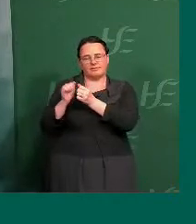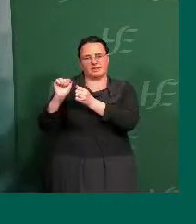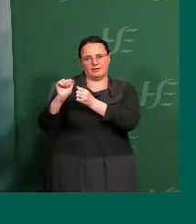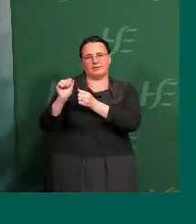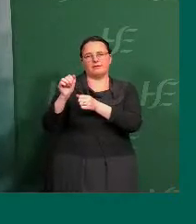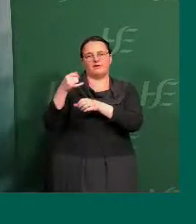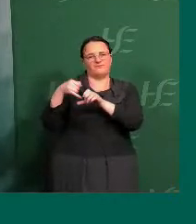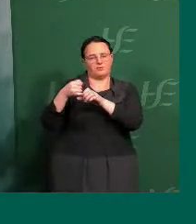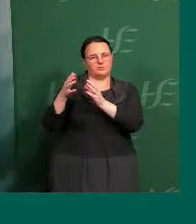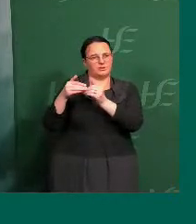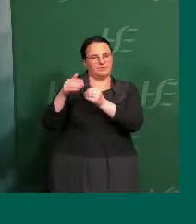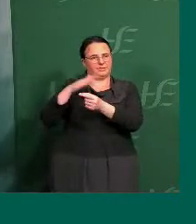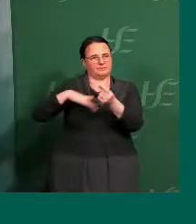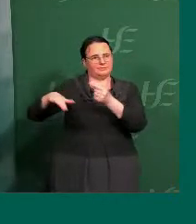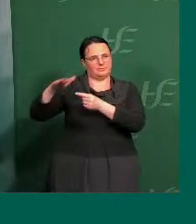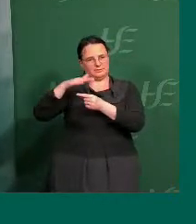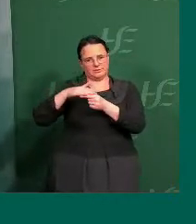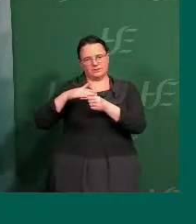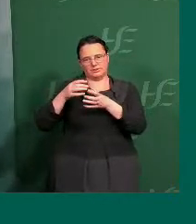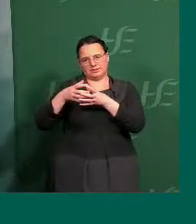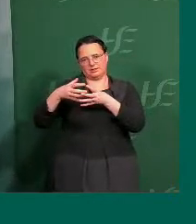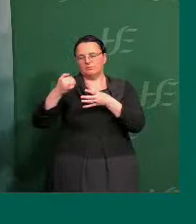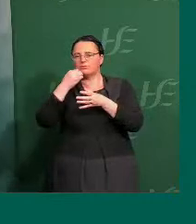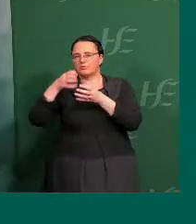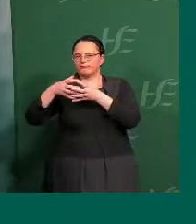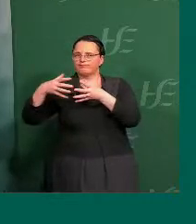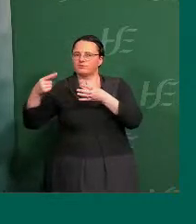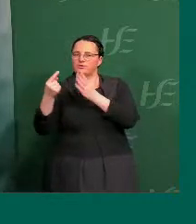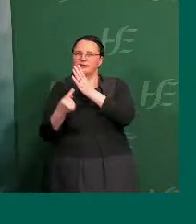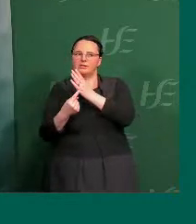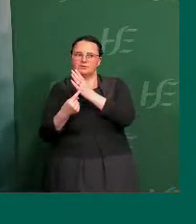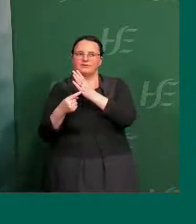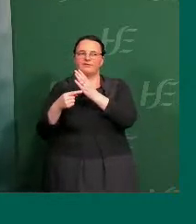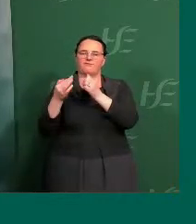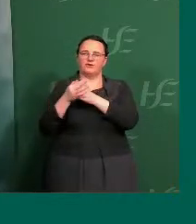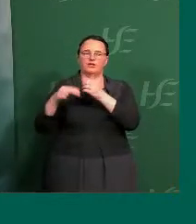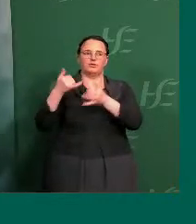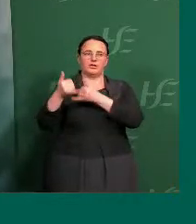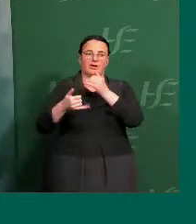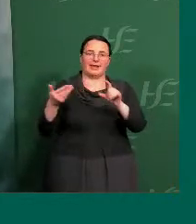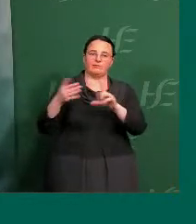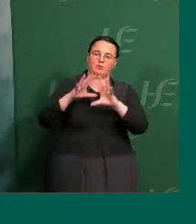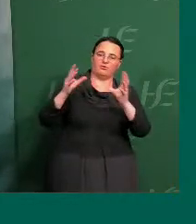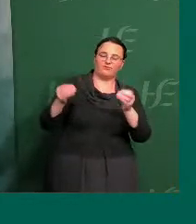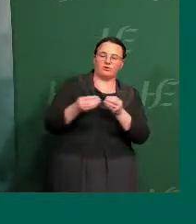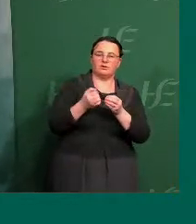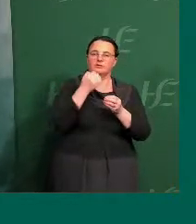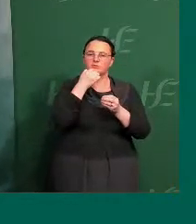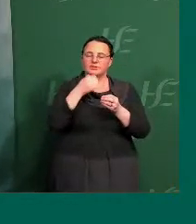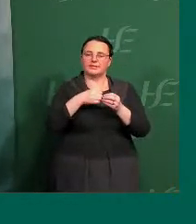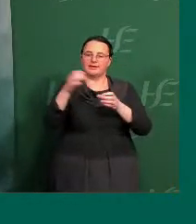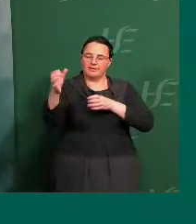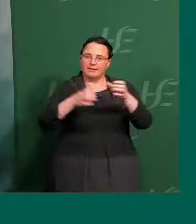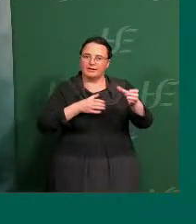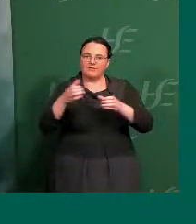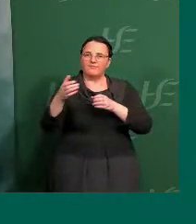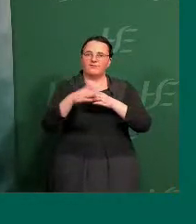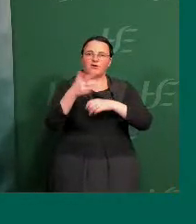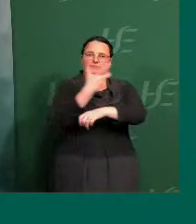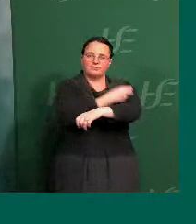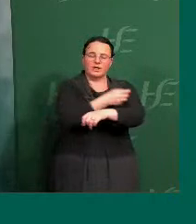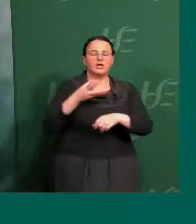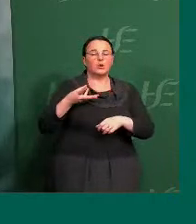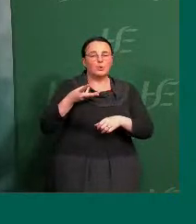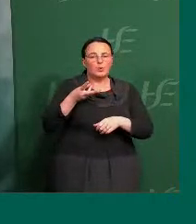1,000 in the new year. So our overall drive is to try and increase the capacity, ensure people are clear on the options. You will get